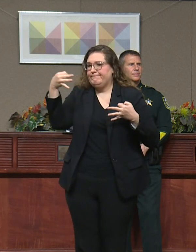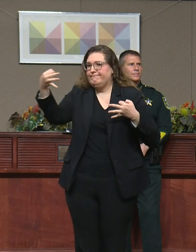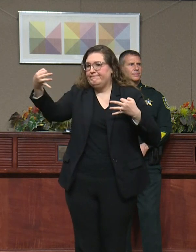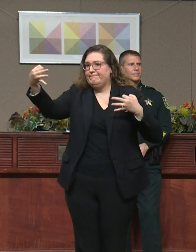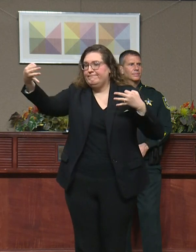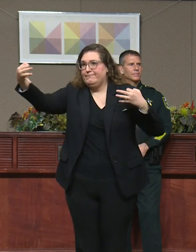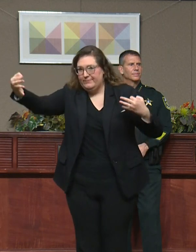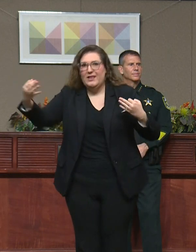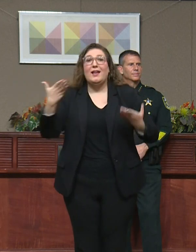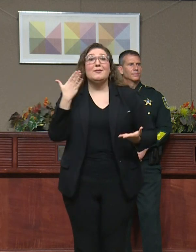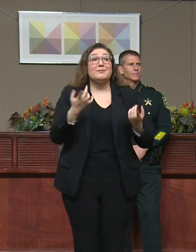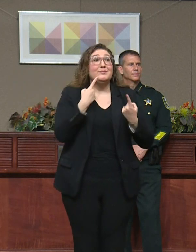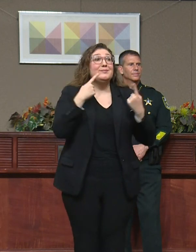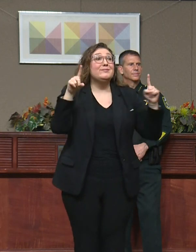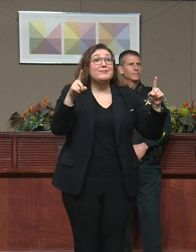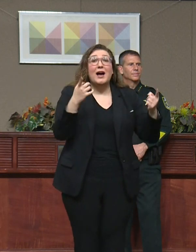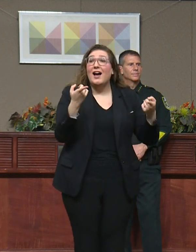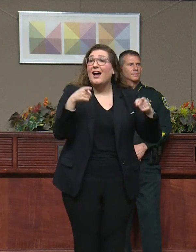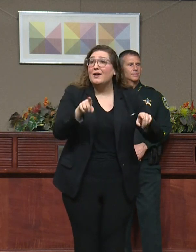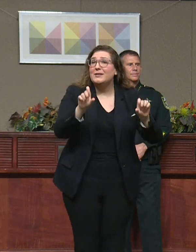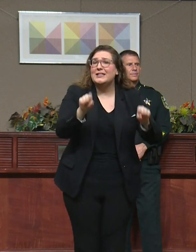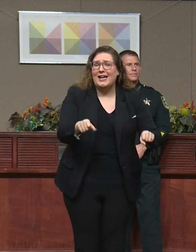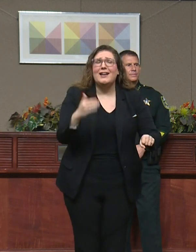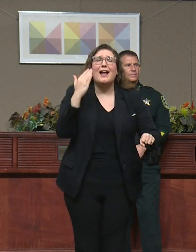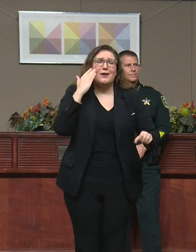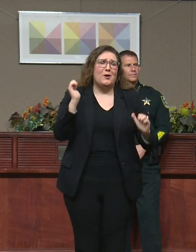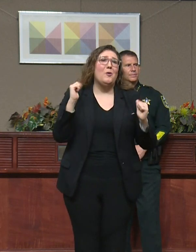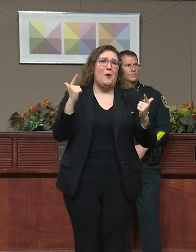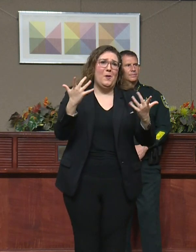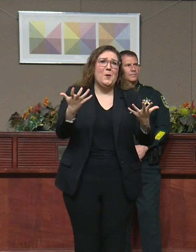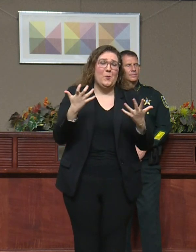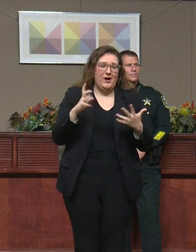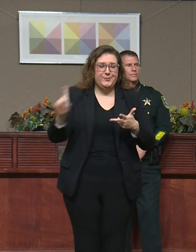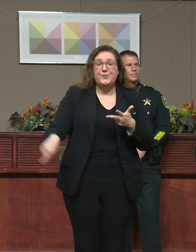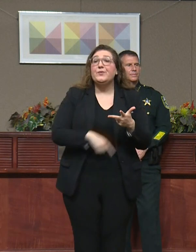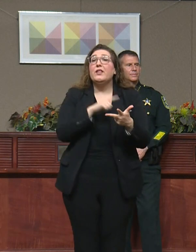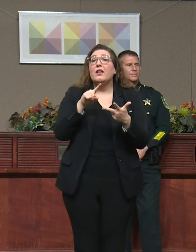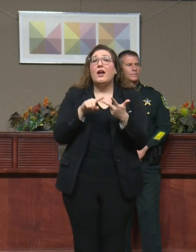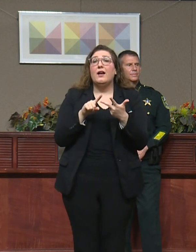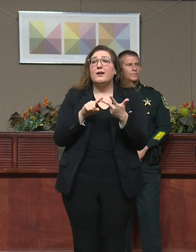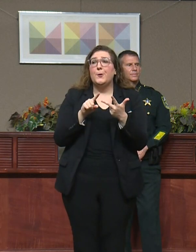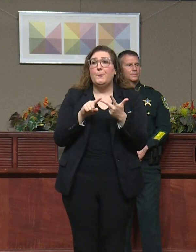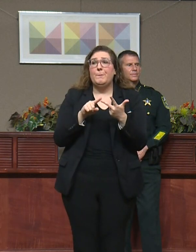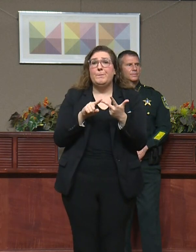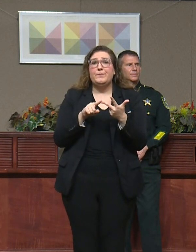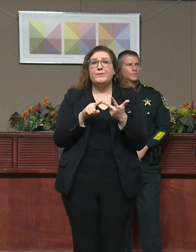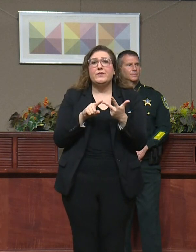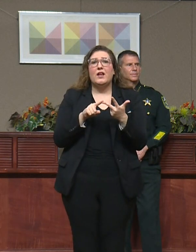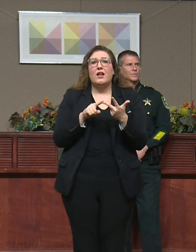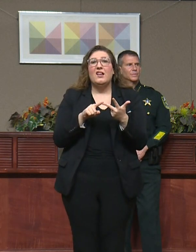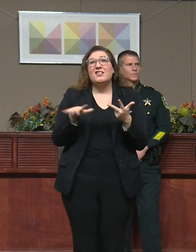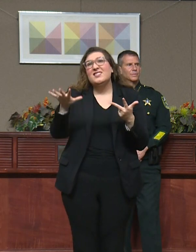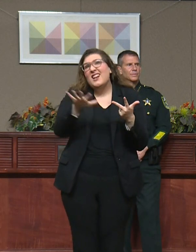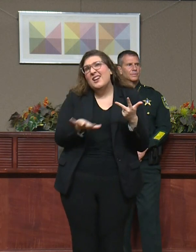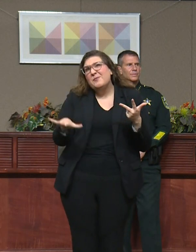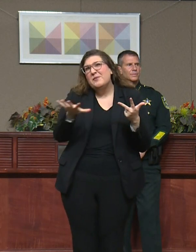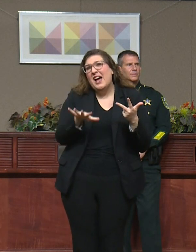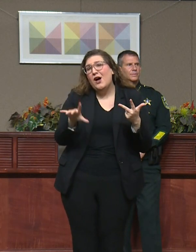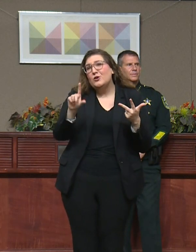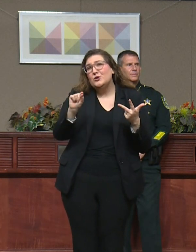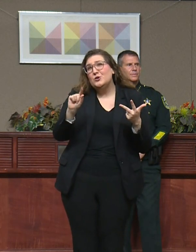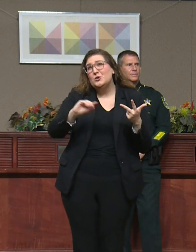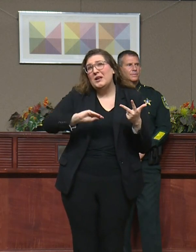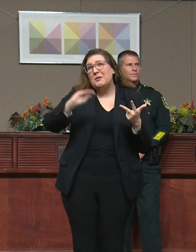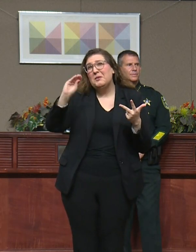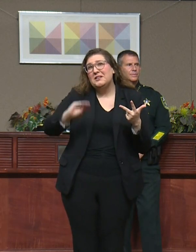hope of our young people and of our families. Thirdly, I wanted to announce that about 20% of the